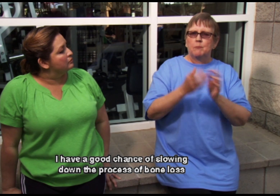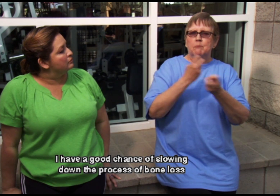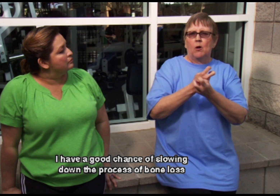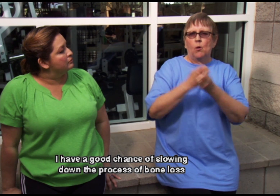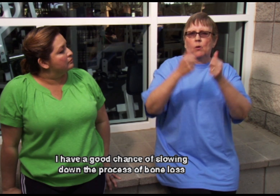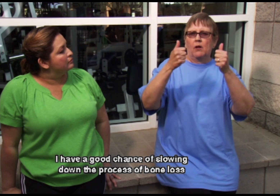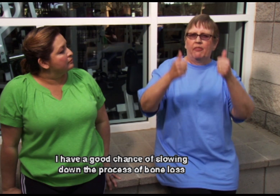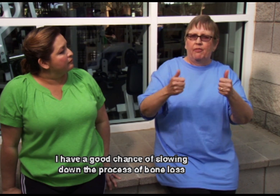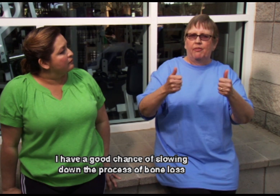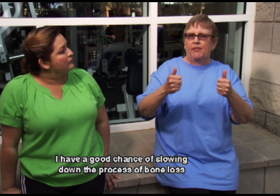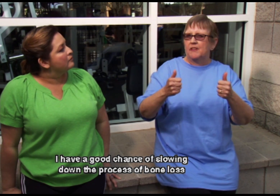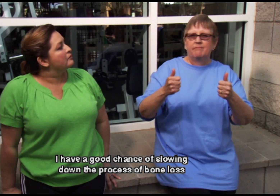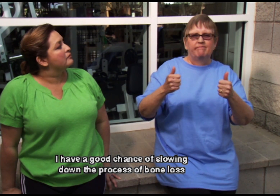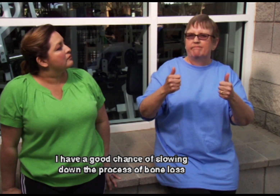the process of bone loss